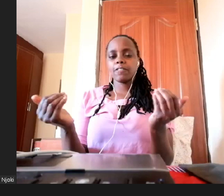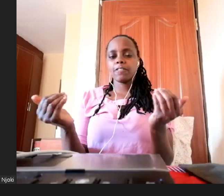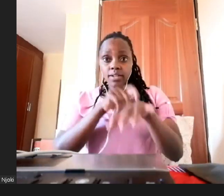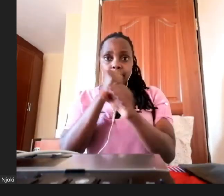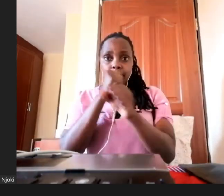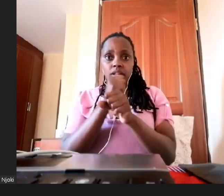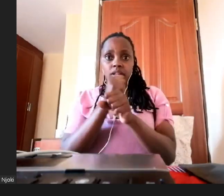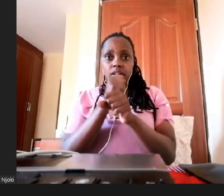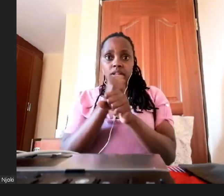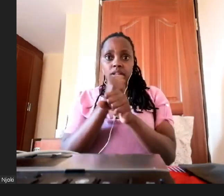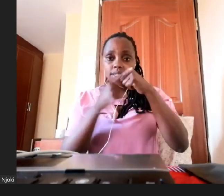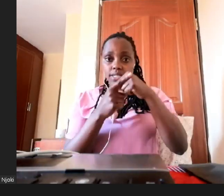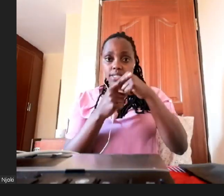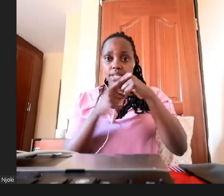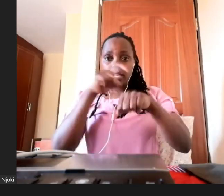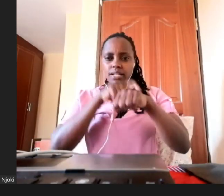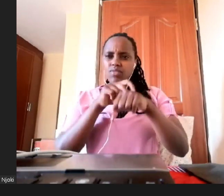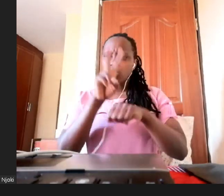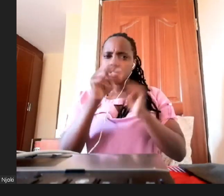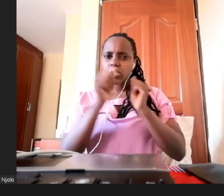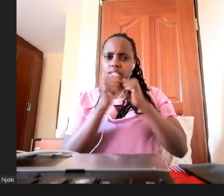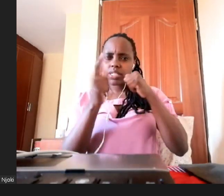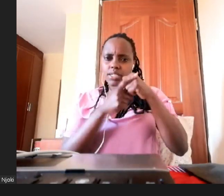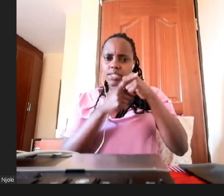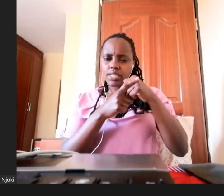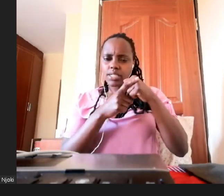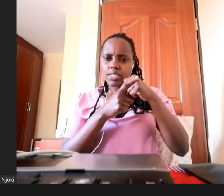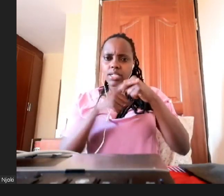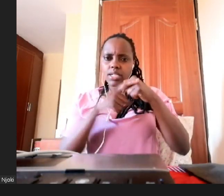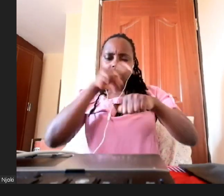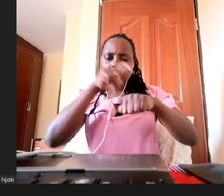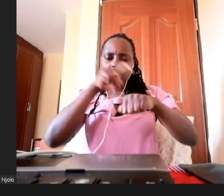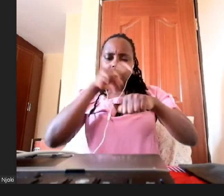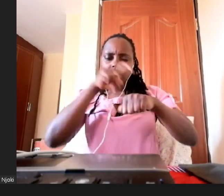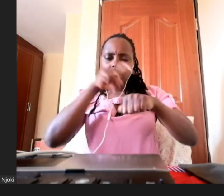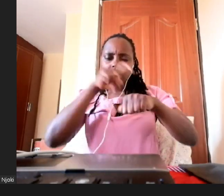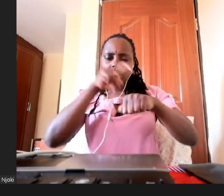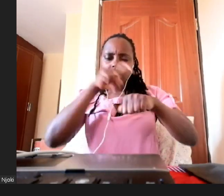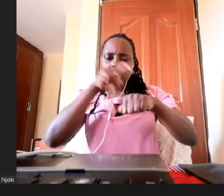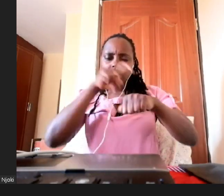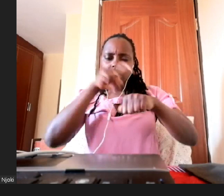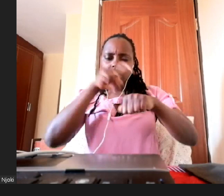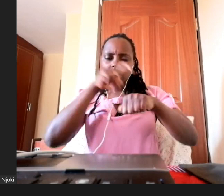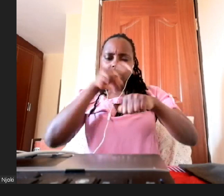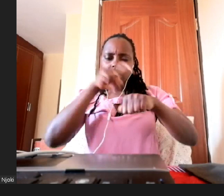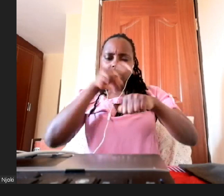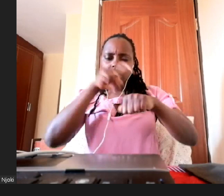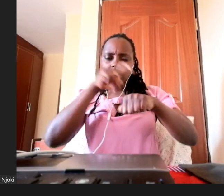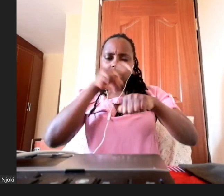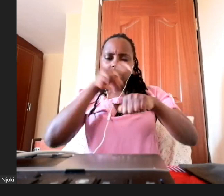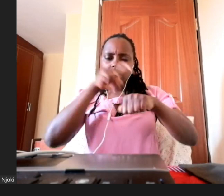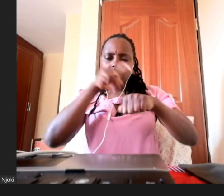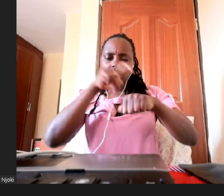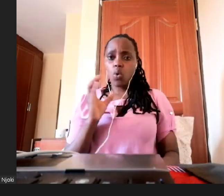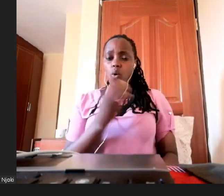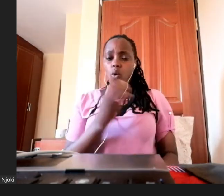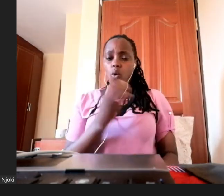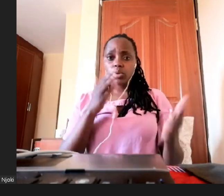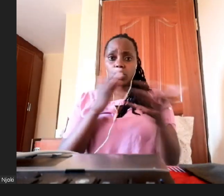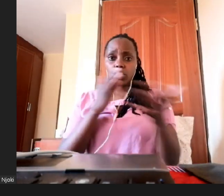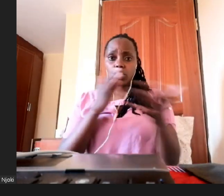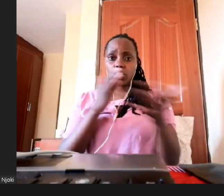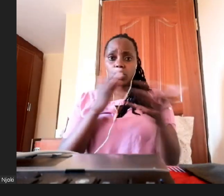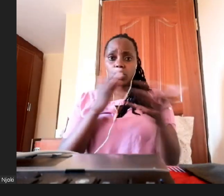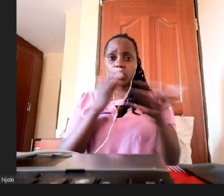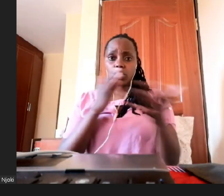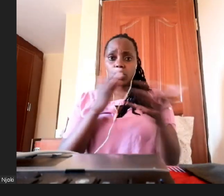the 2016, in 2016, when we consulted children to report to the UN Committee on the Rights of the Child,